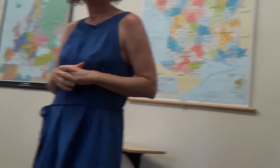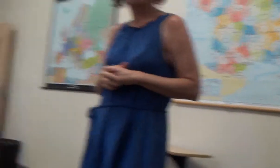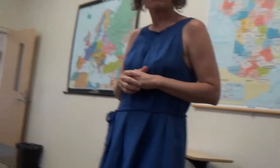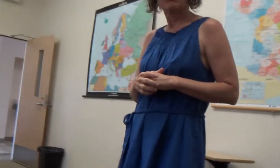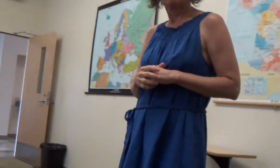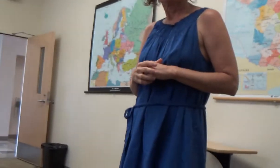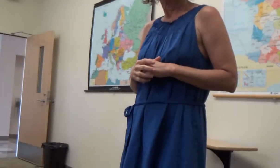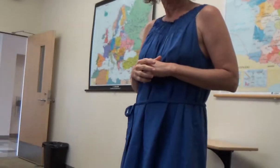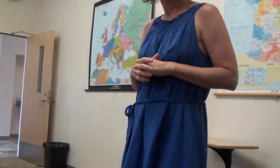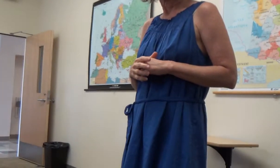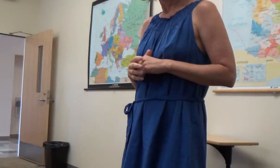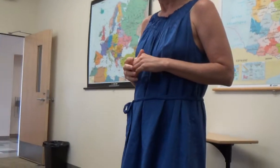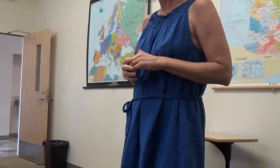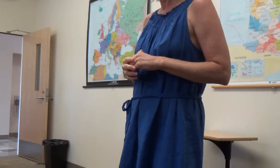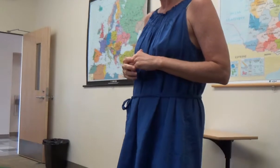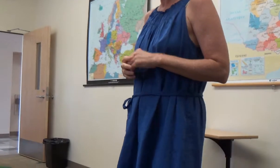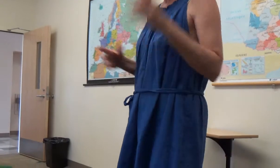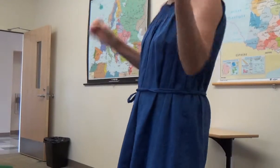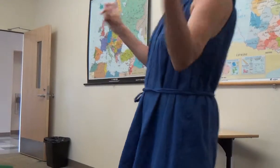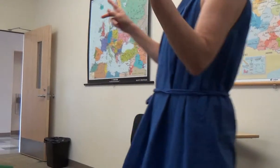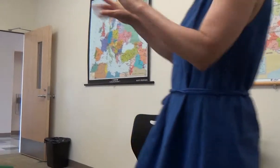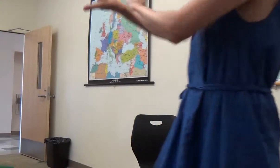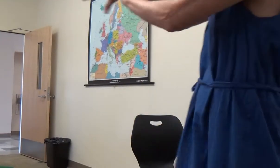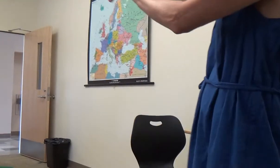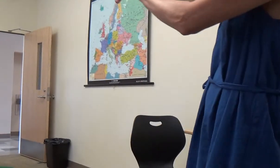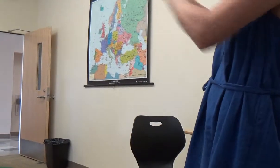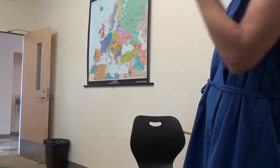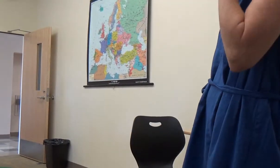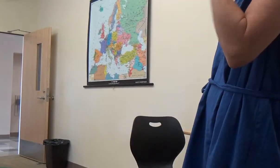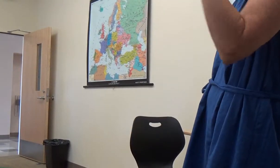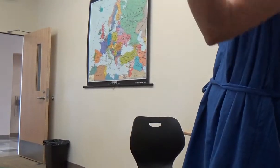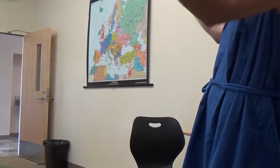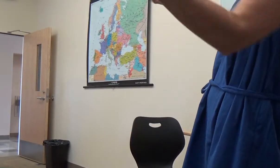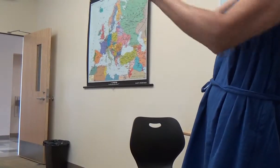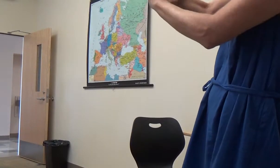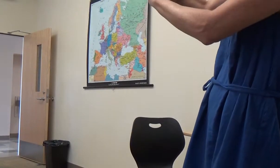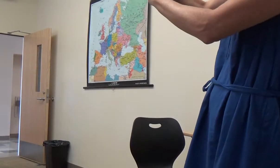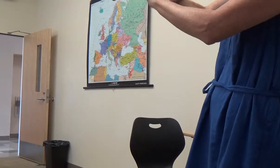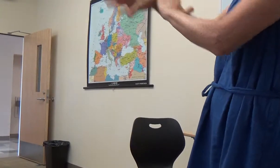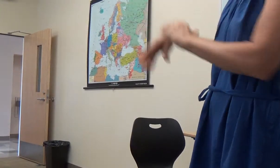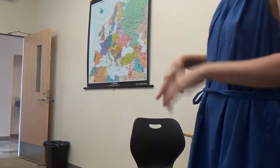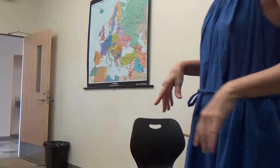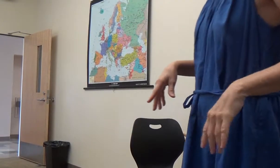That's right. Reuben, is that okay? You're gonna be famous.